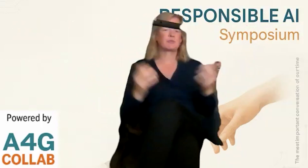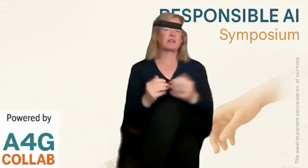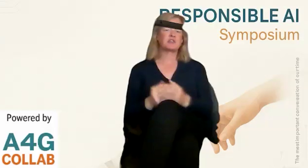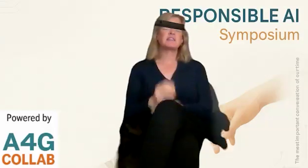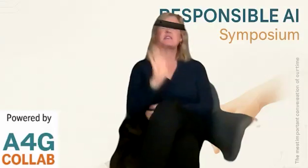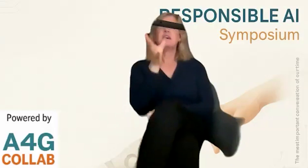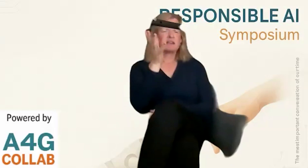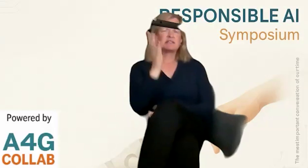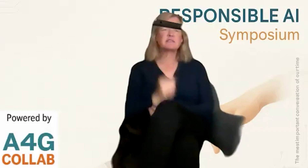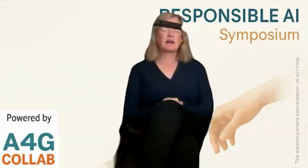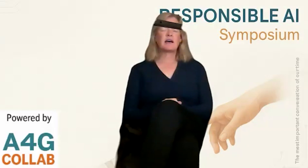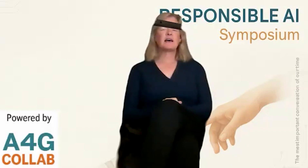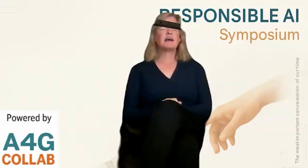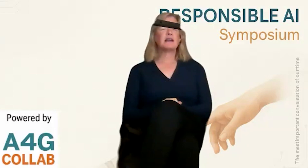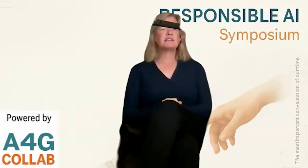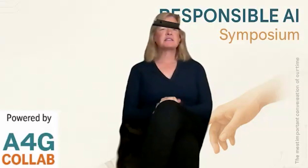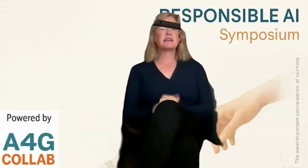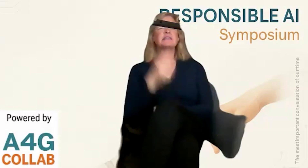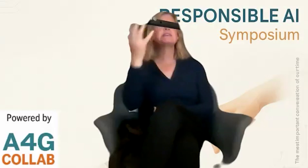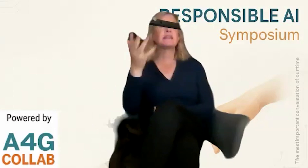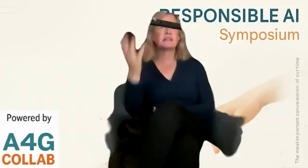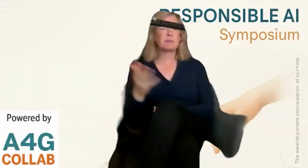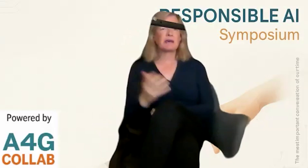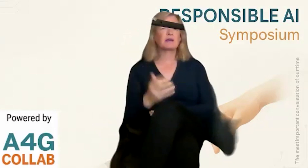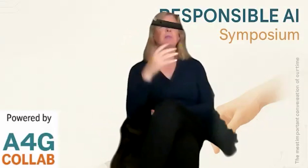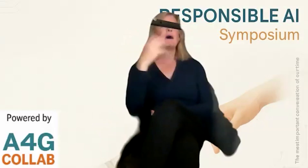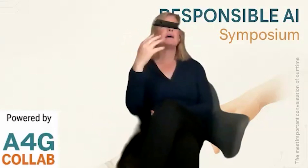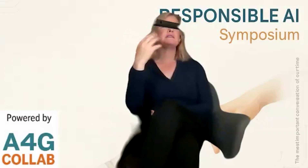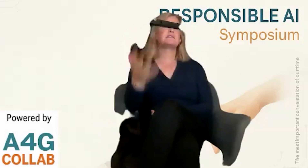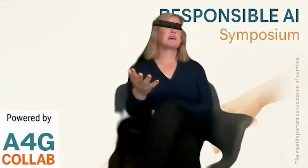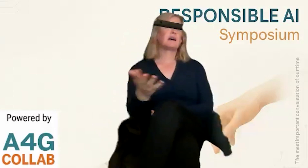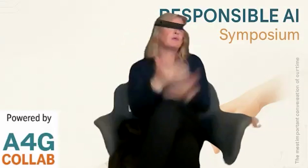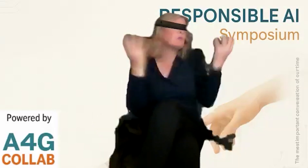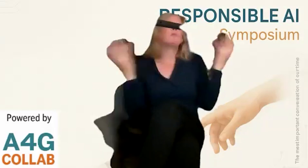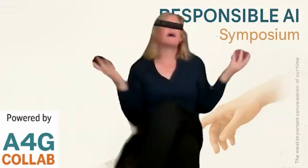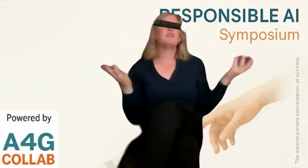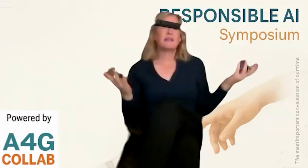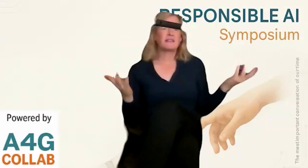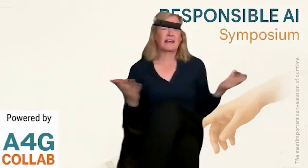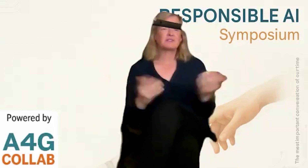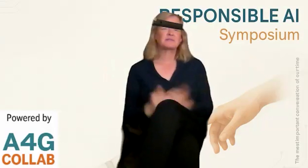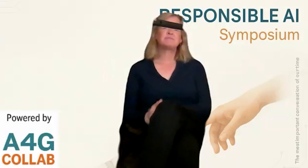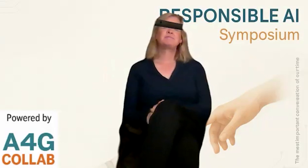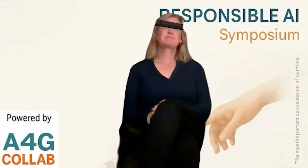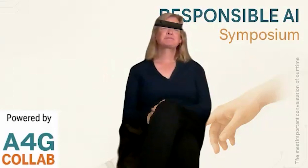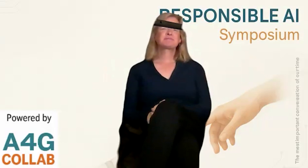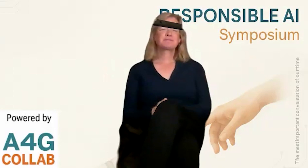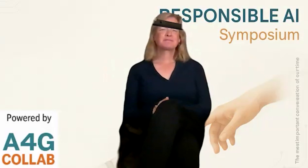is the whole aspiration. It's insanely big, but why do anything